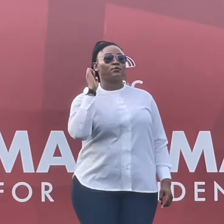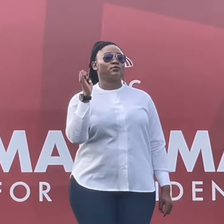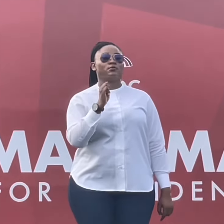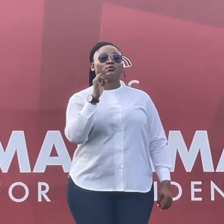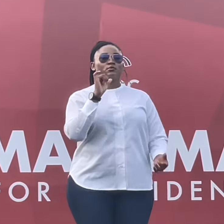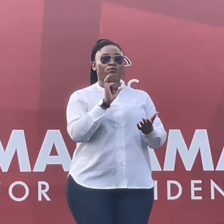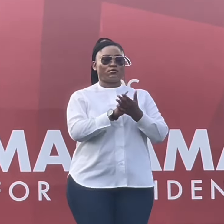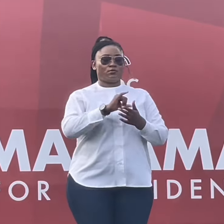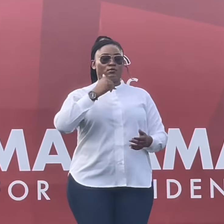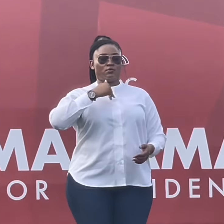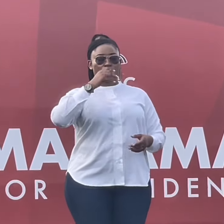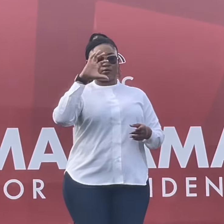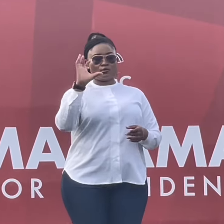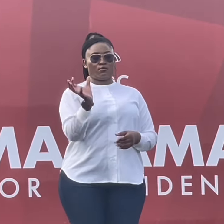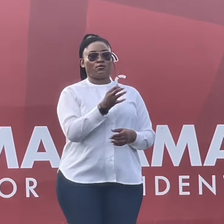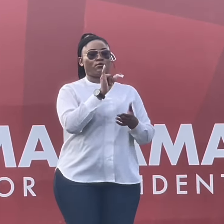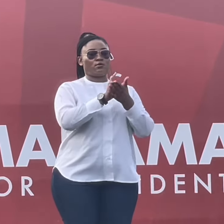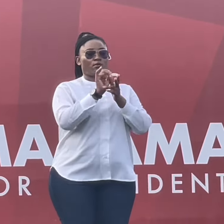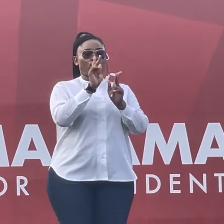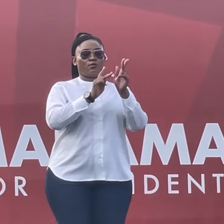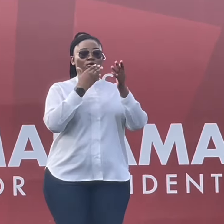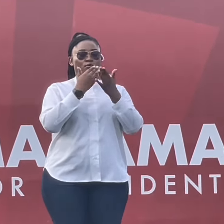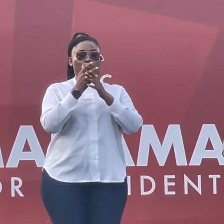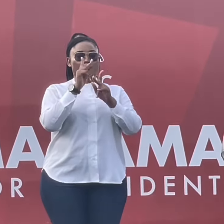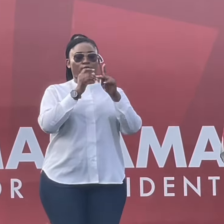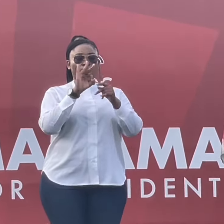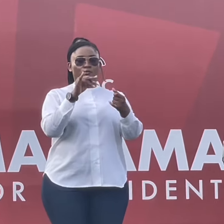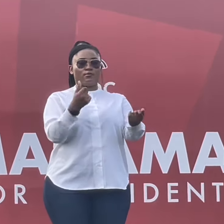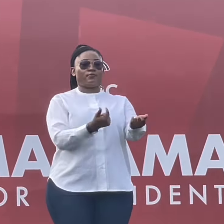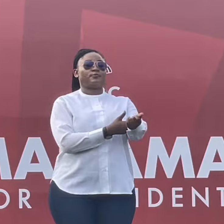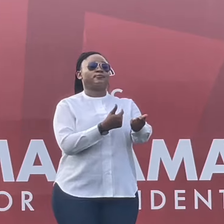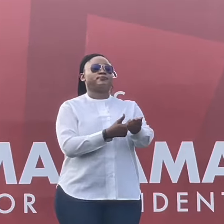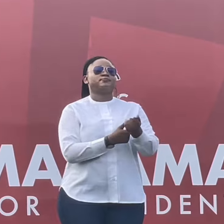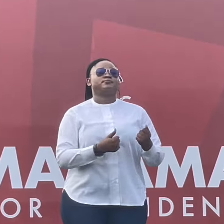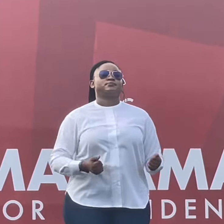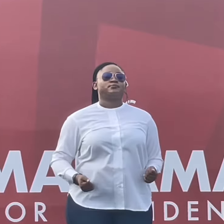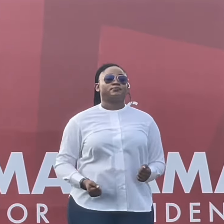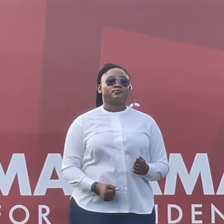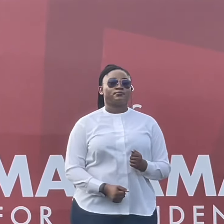is chosen as the good people of the Republic.